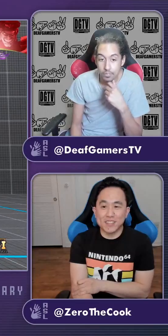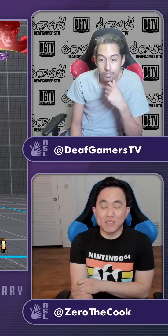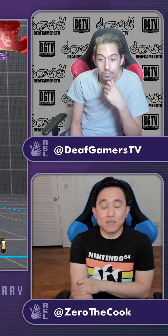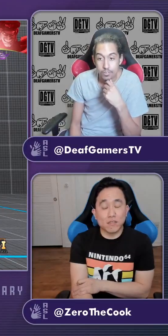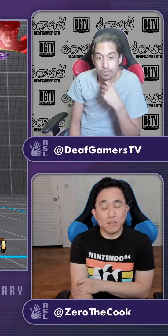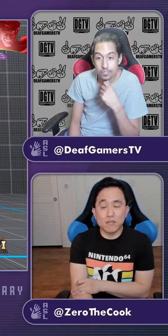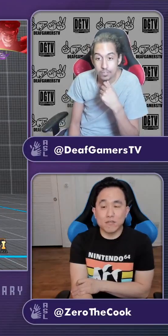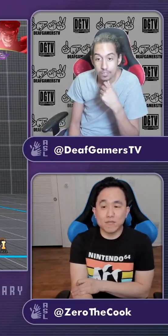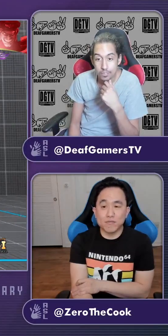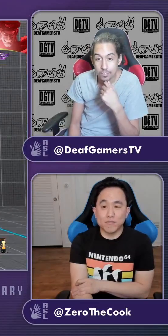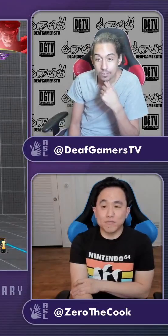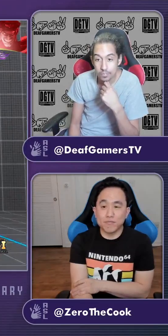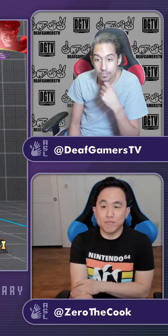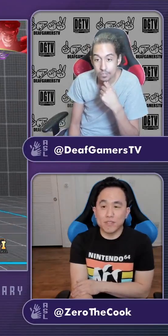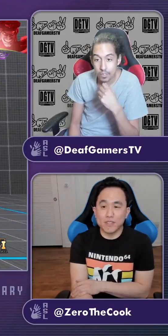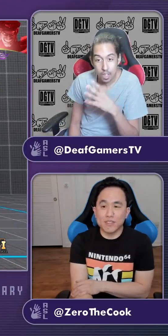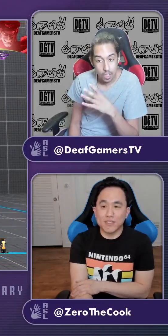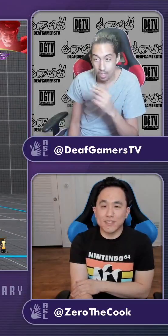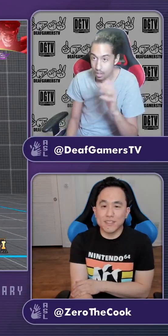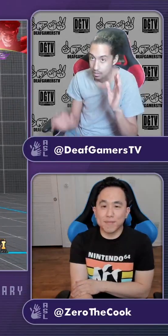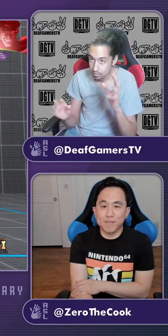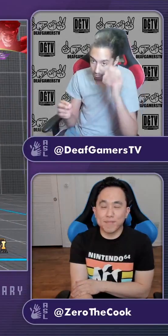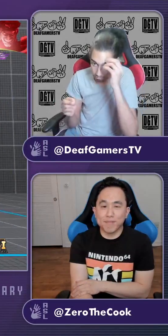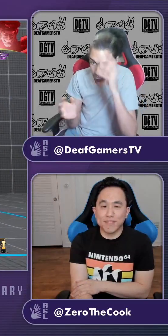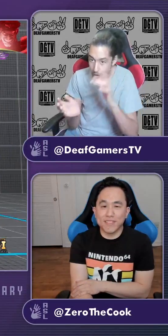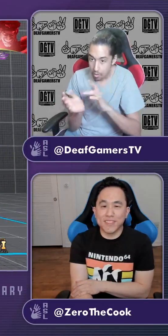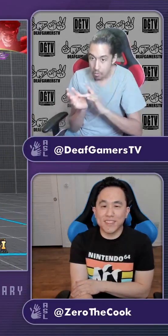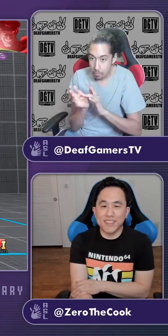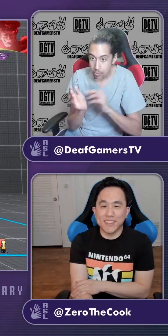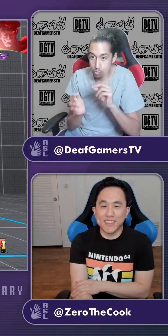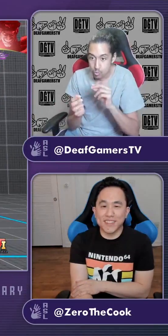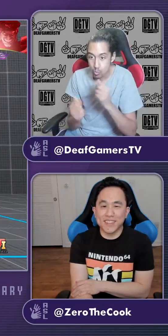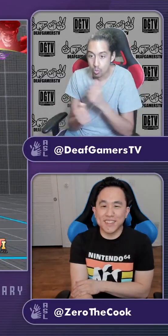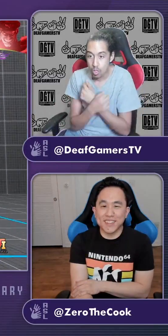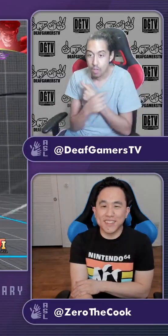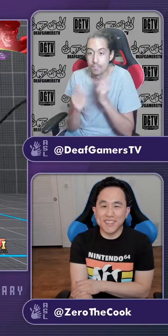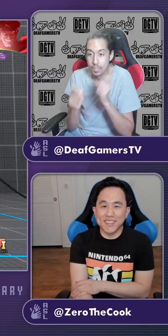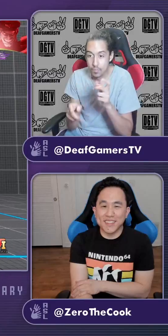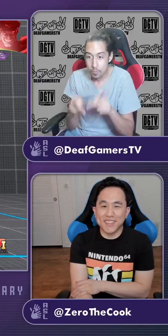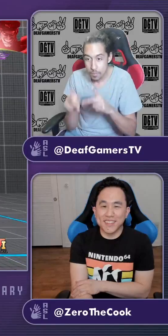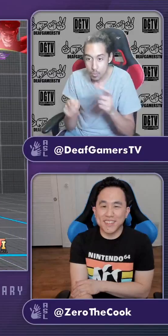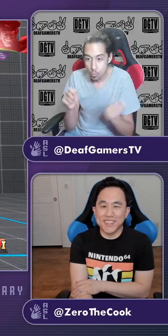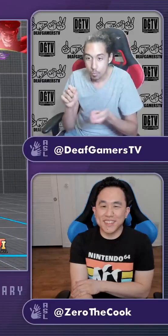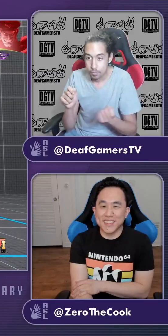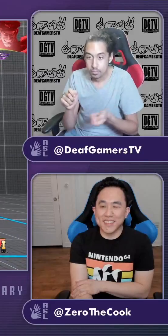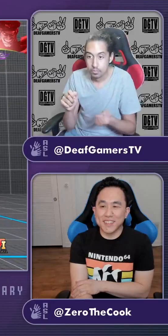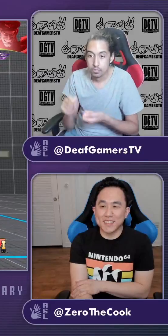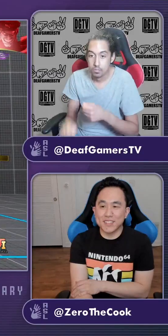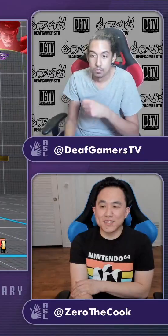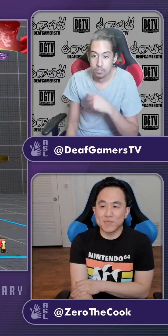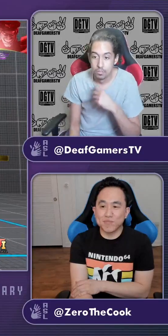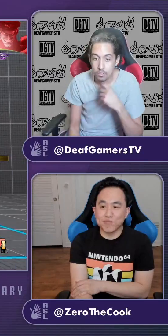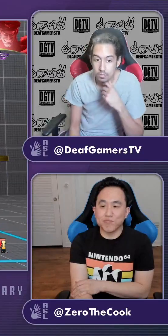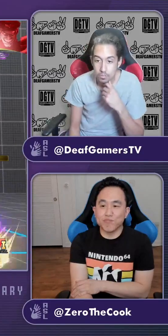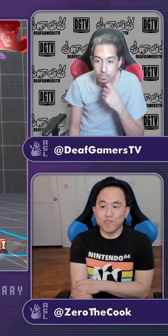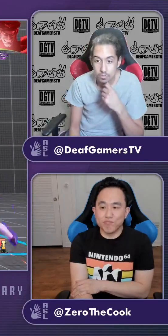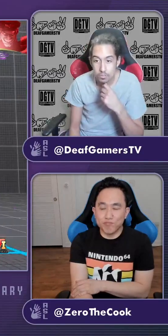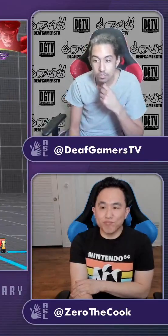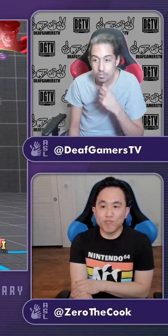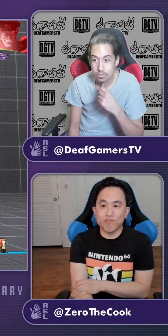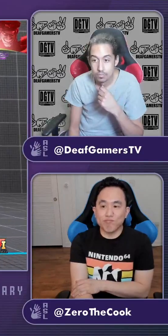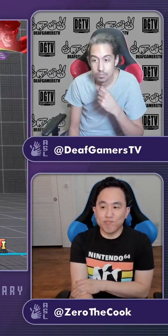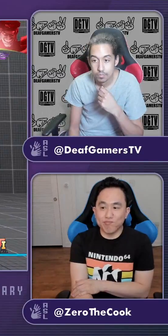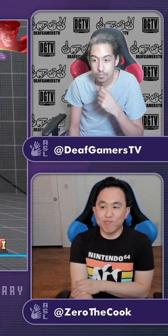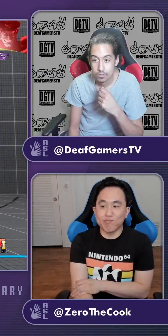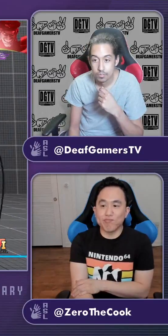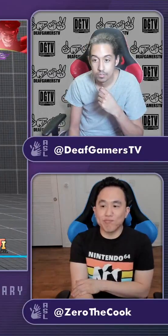Whips are coming out. There's the slide finally works out in hitman's favor, but only for my line to jump out of the corner Like that movement